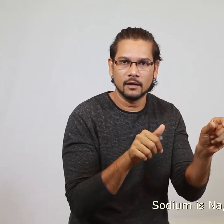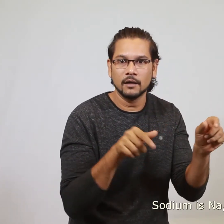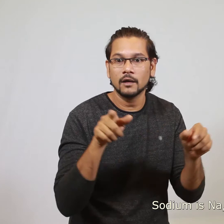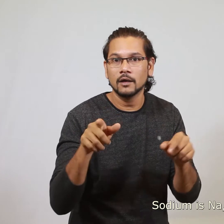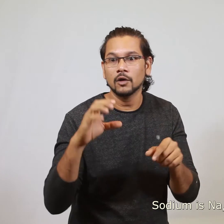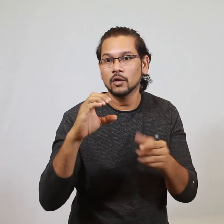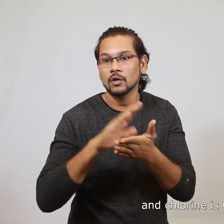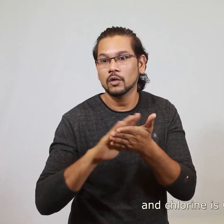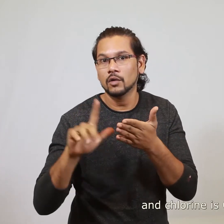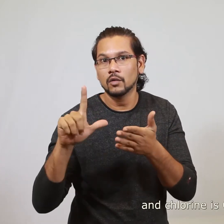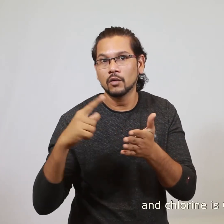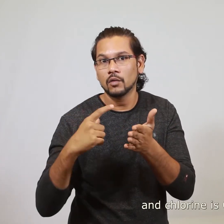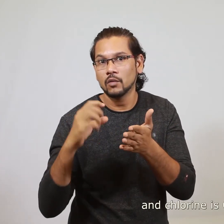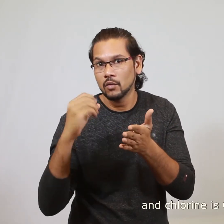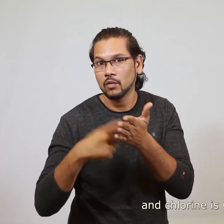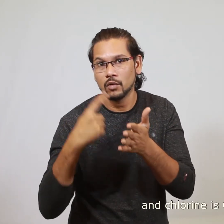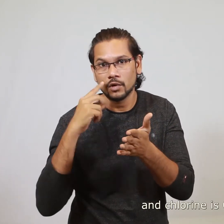and chlorine is Cl.